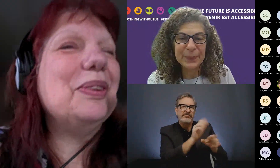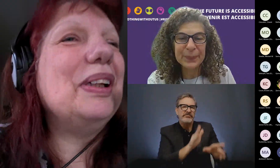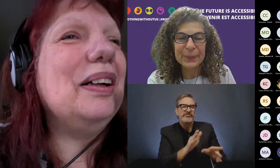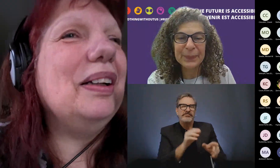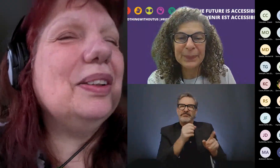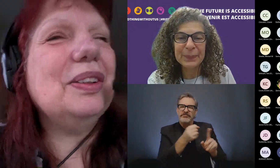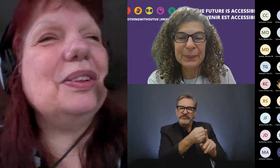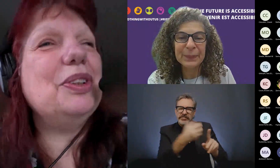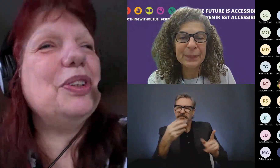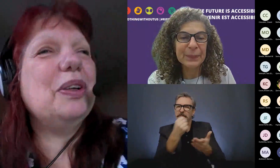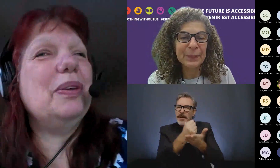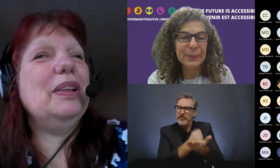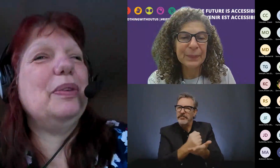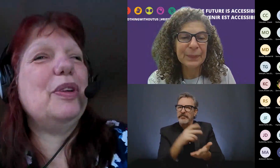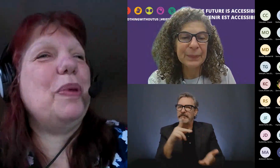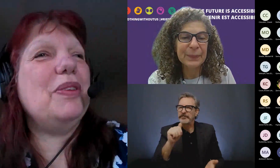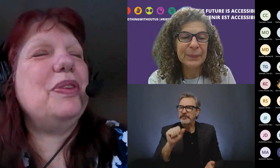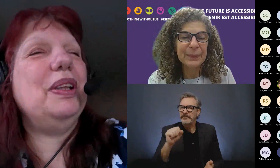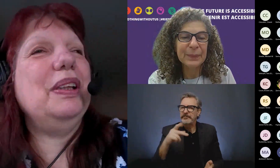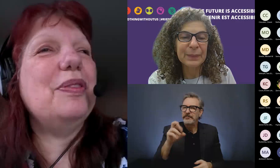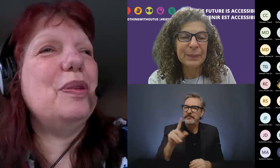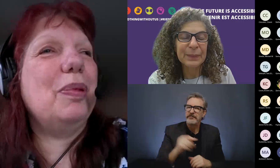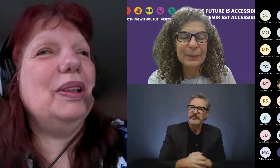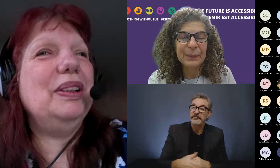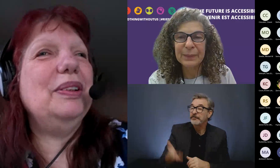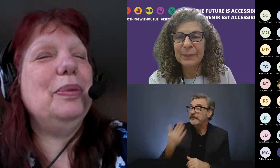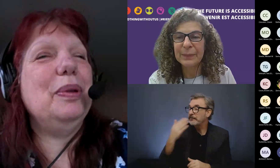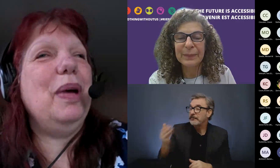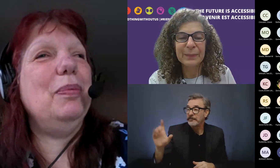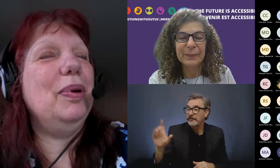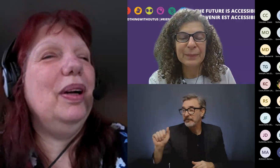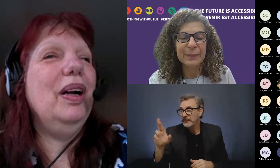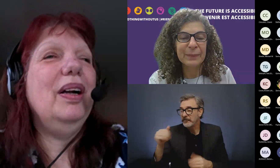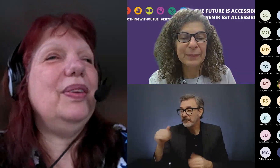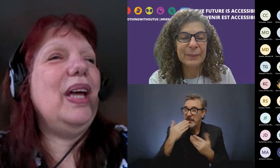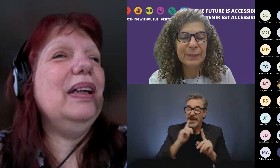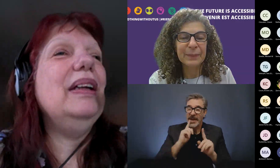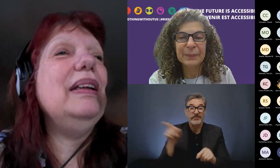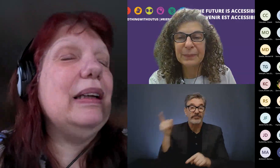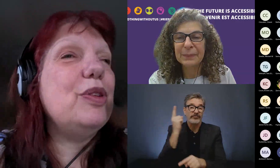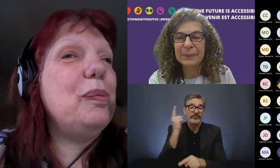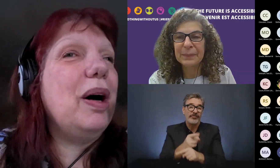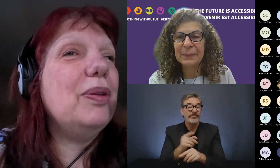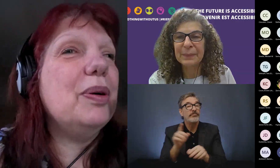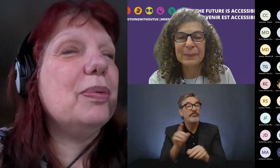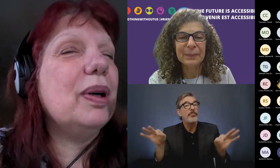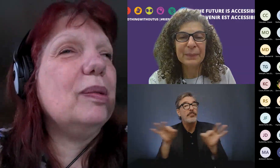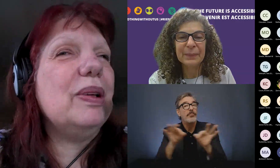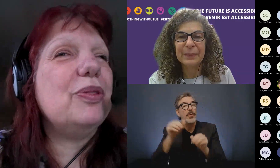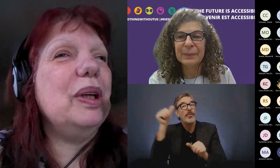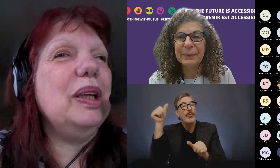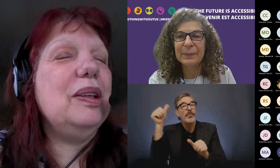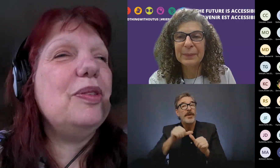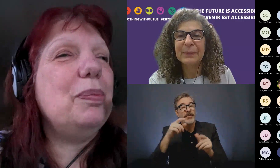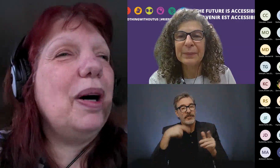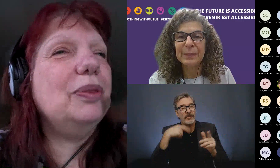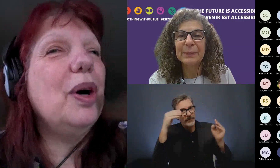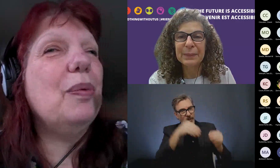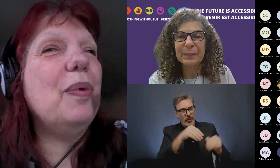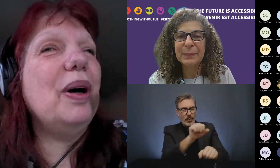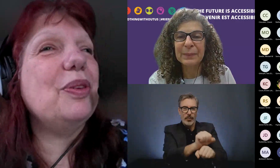Thank you, Clara. This is such a great response. And it is important to remember that it is about the workplace. So it